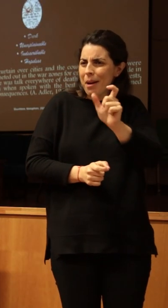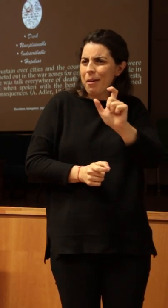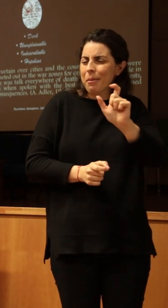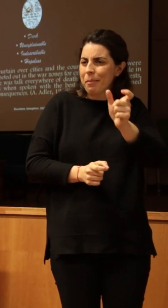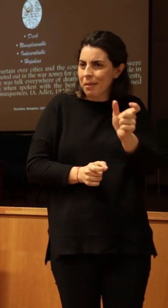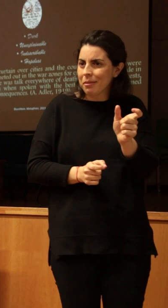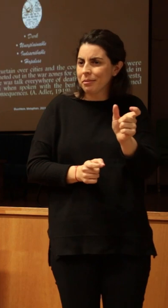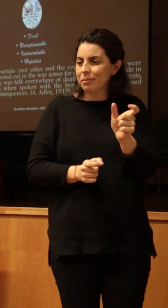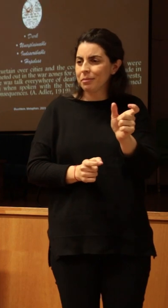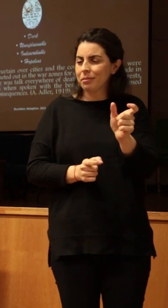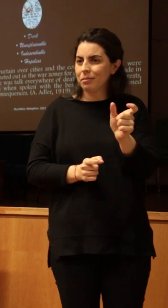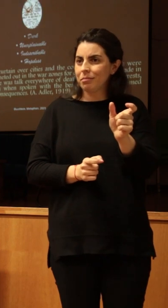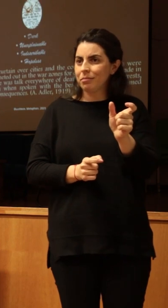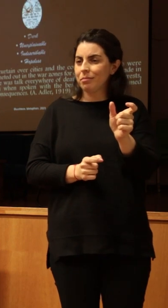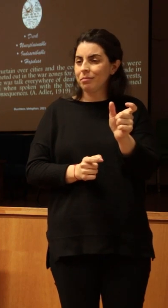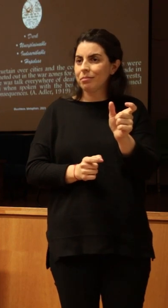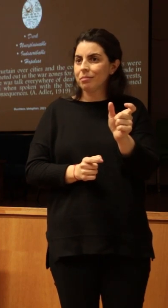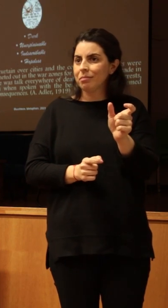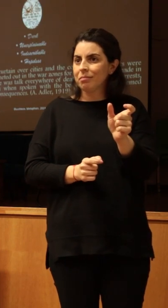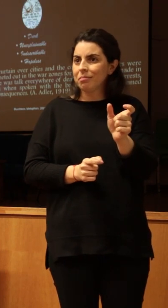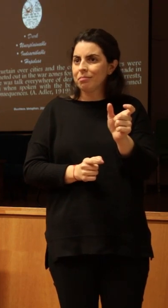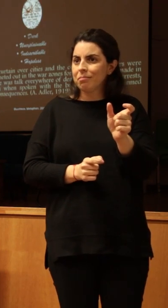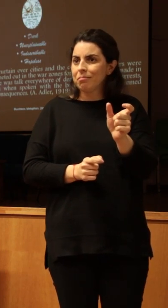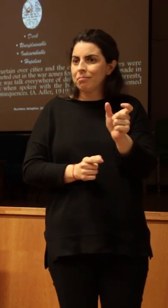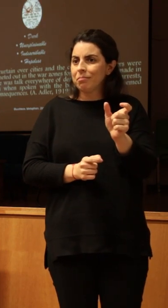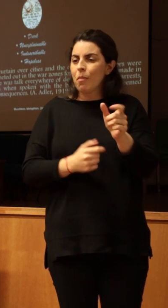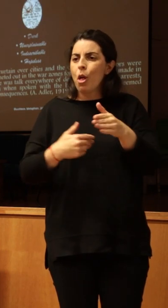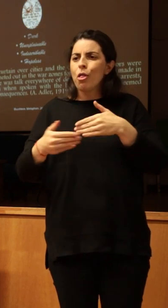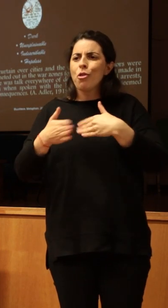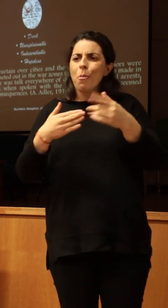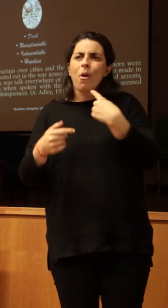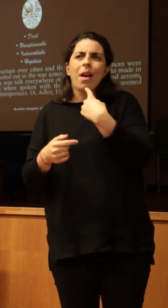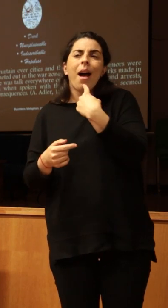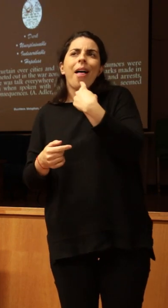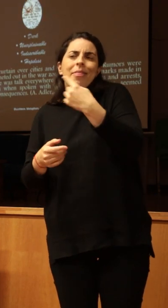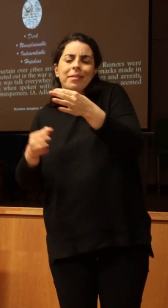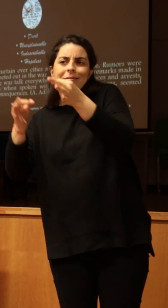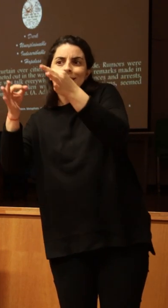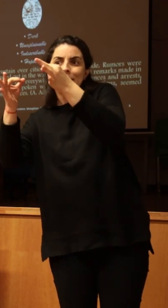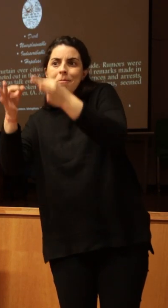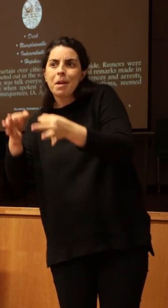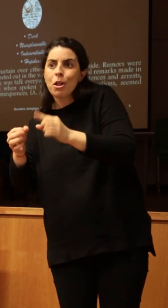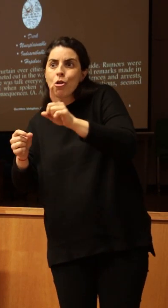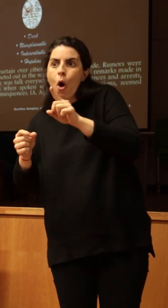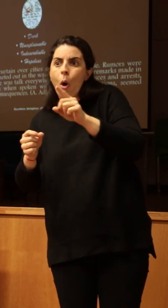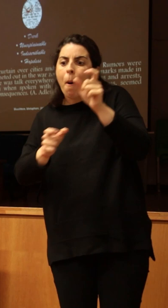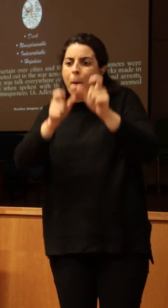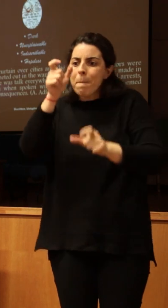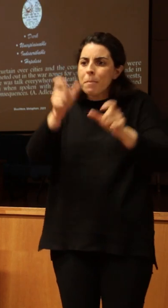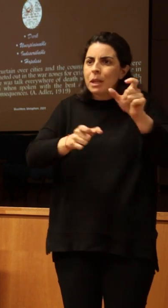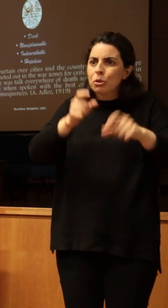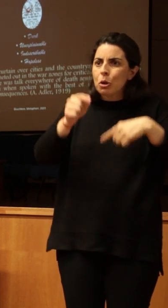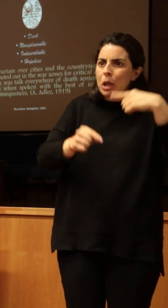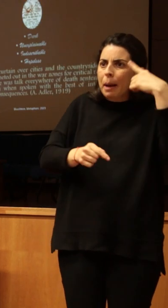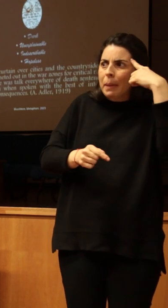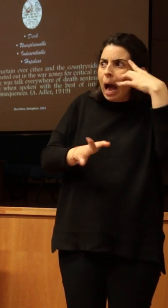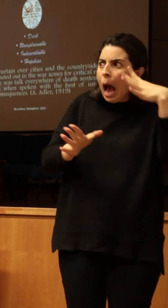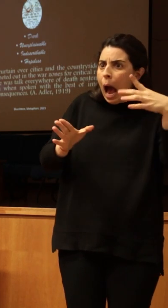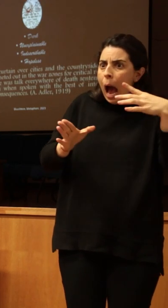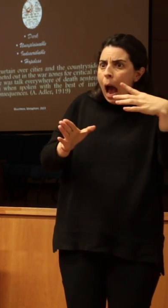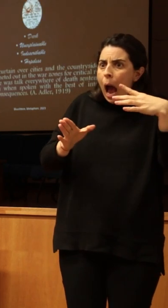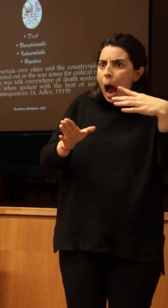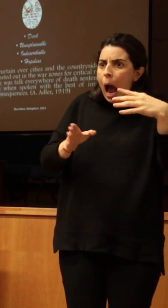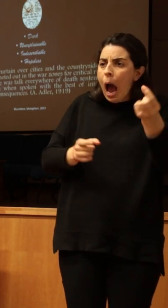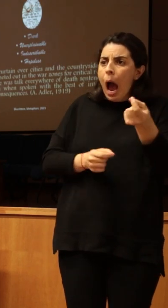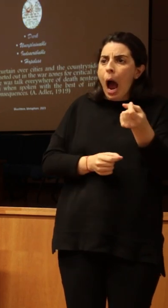aún cuando se lo daba con las mejores intenciones, parecía amenazado por las consecuencias de lo